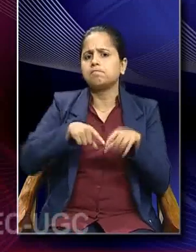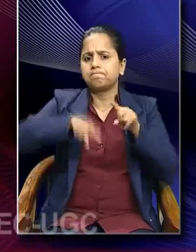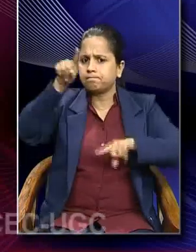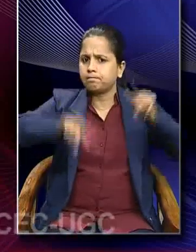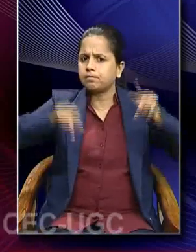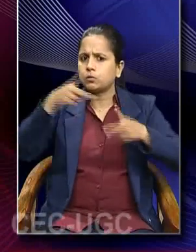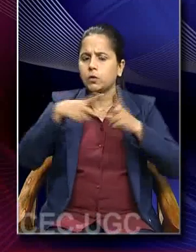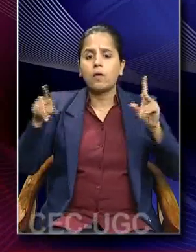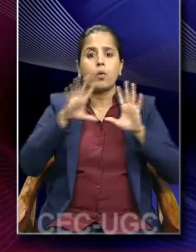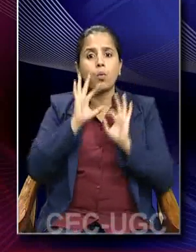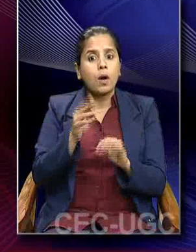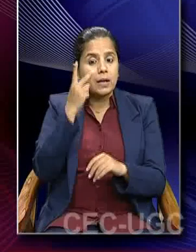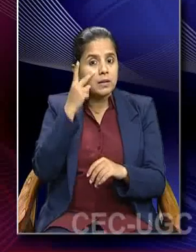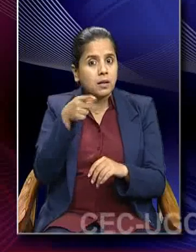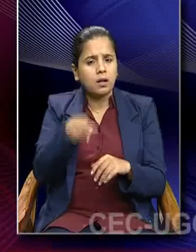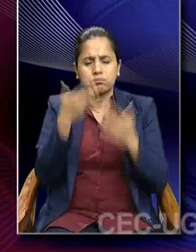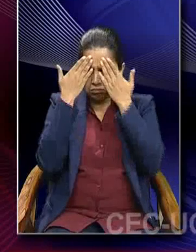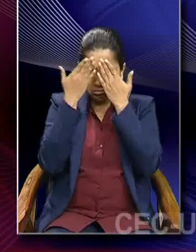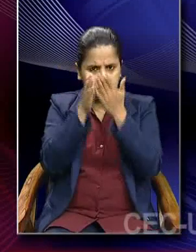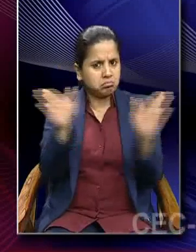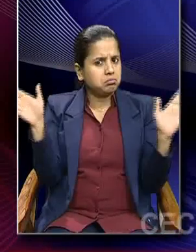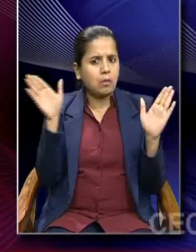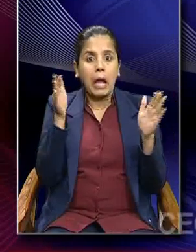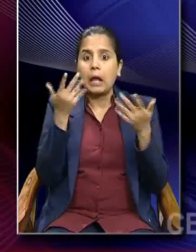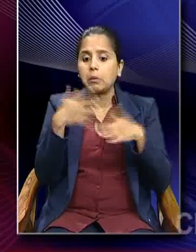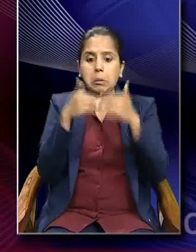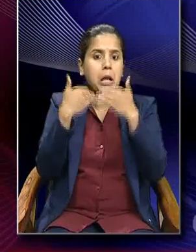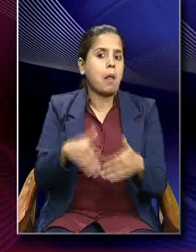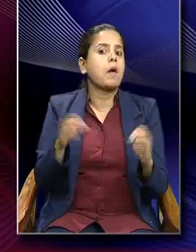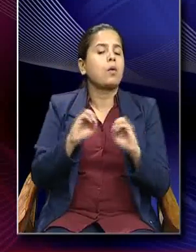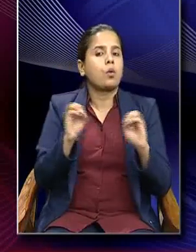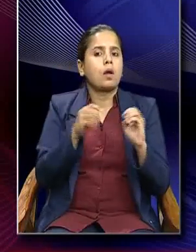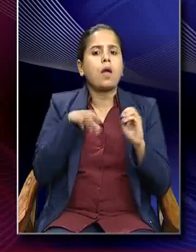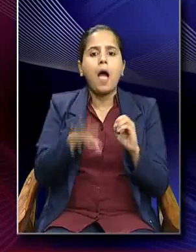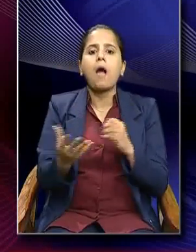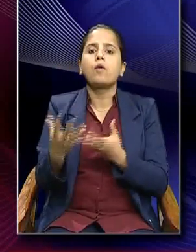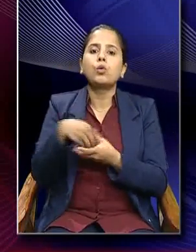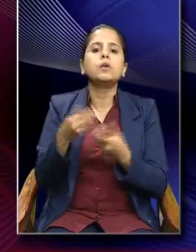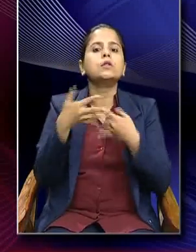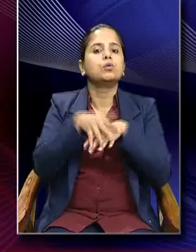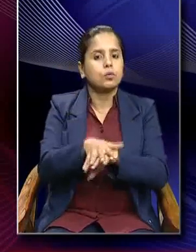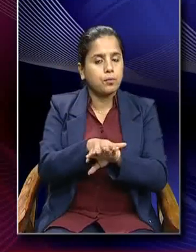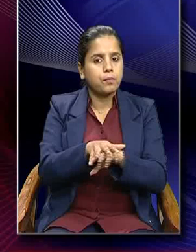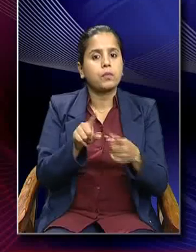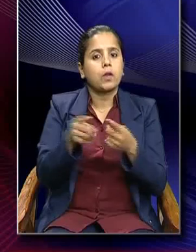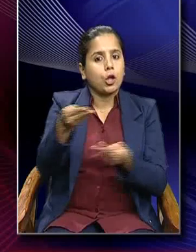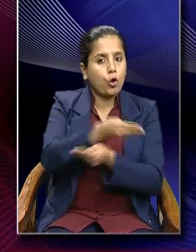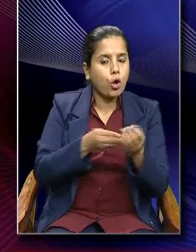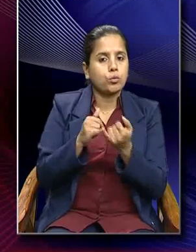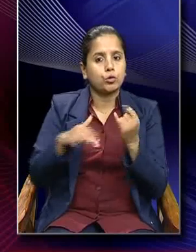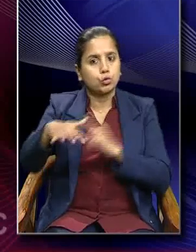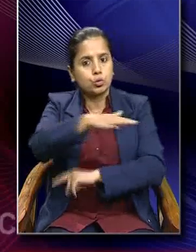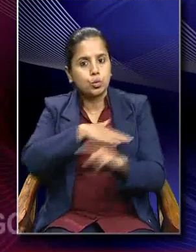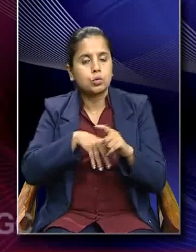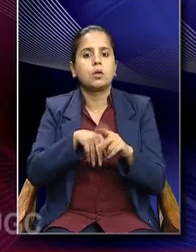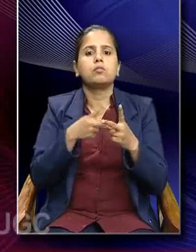particular dimension is vast. It includes inclusivity, it includes economic, social